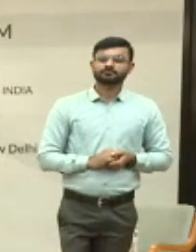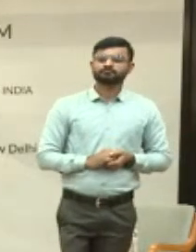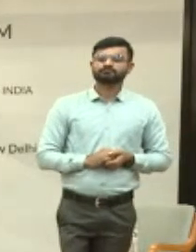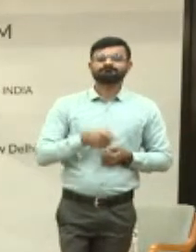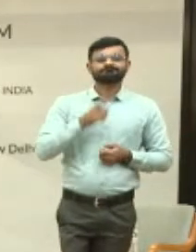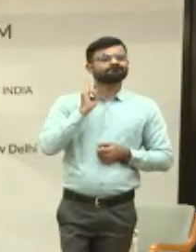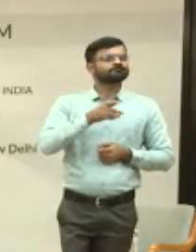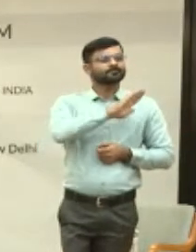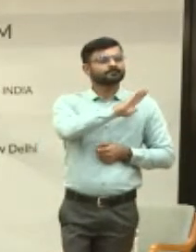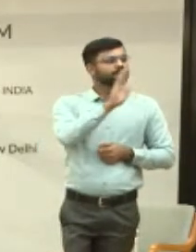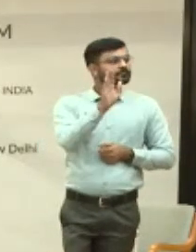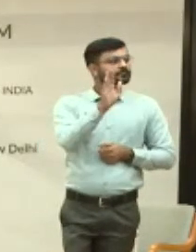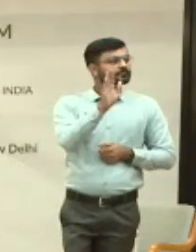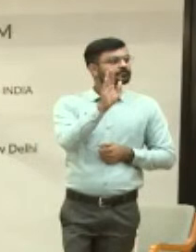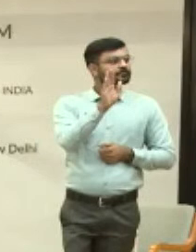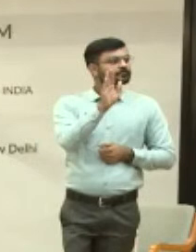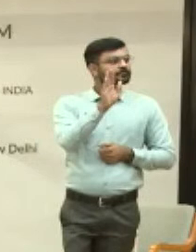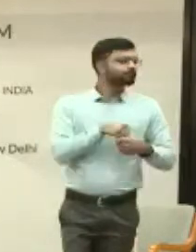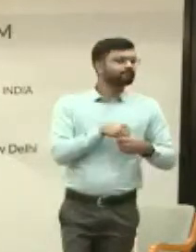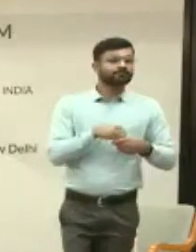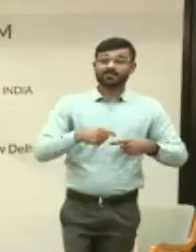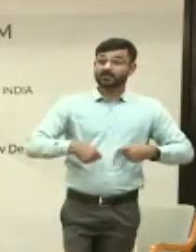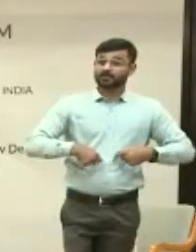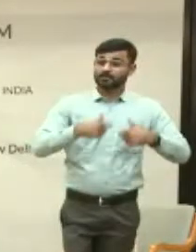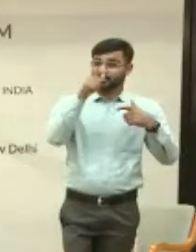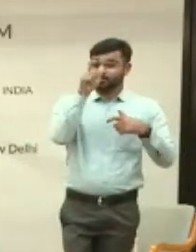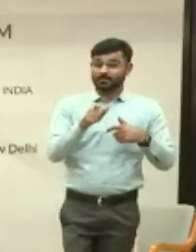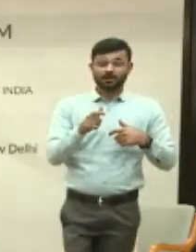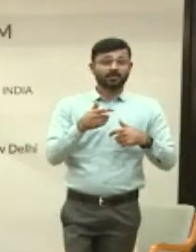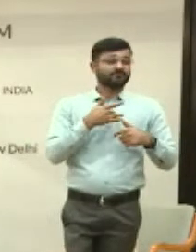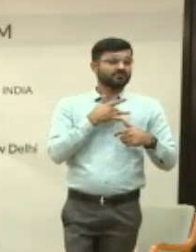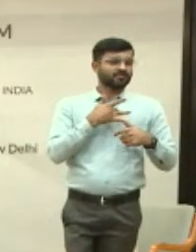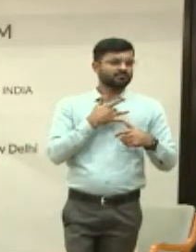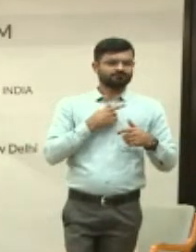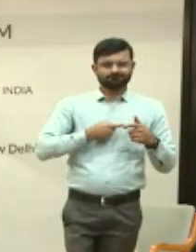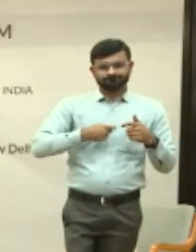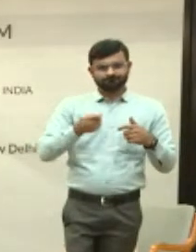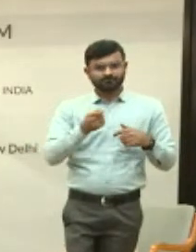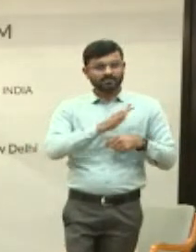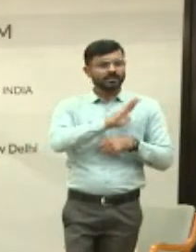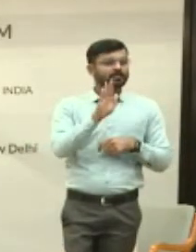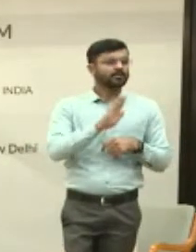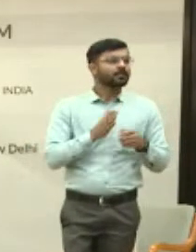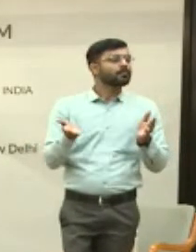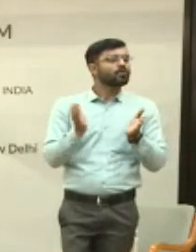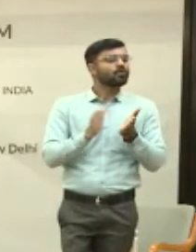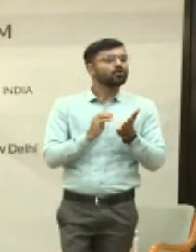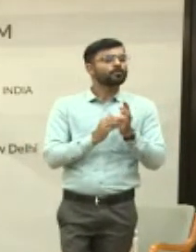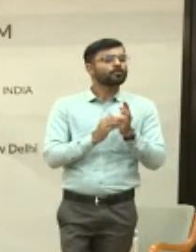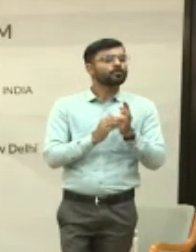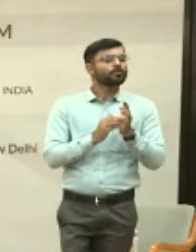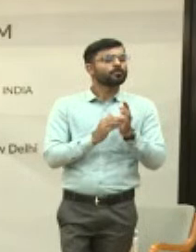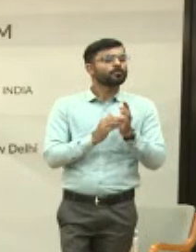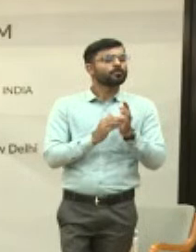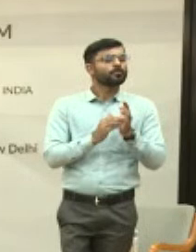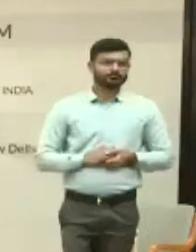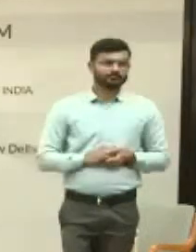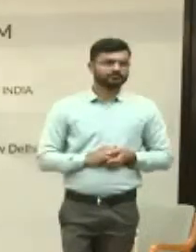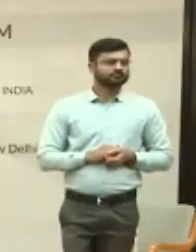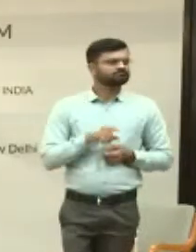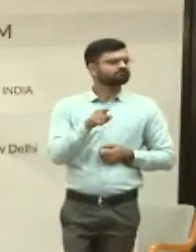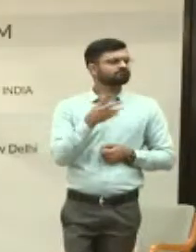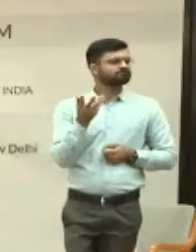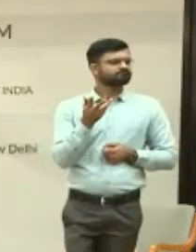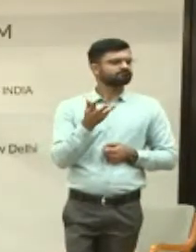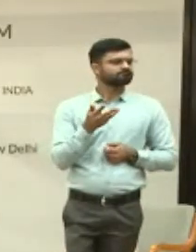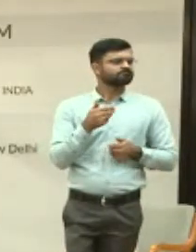should never be imprisoned. A person guilty of a crime should never be imprisoned. Because